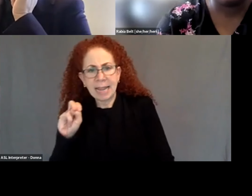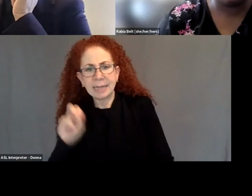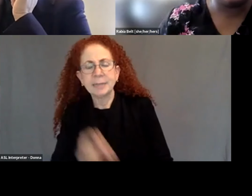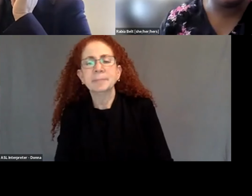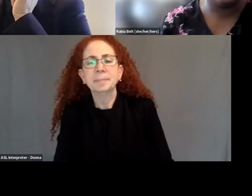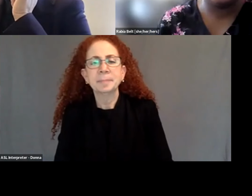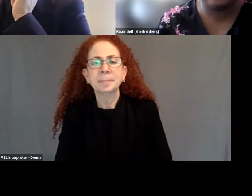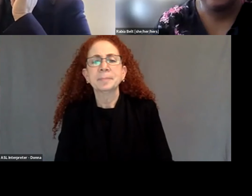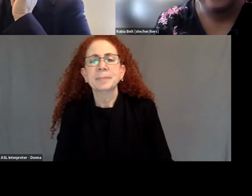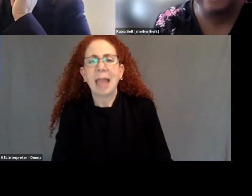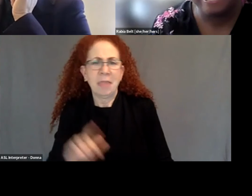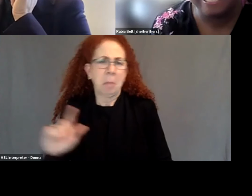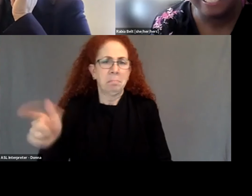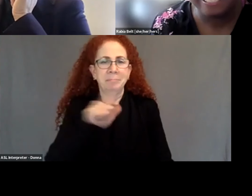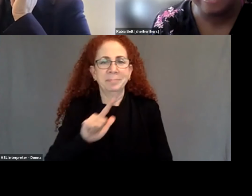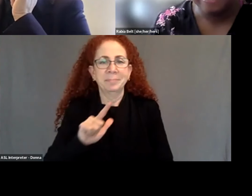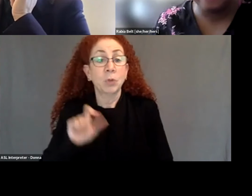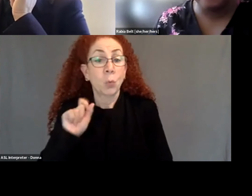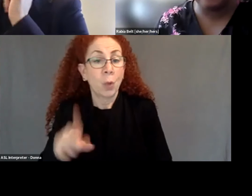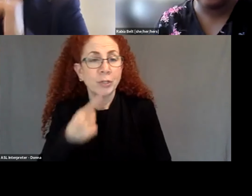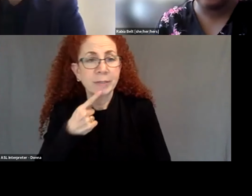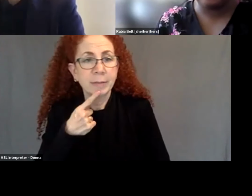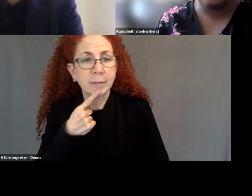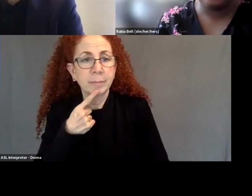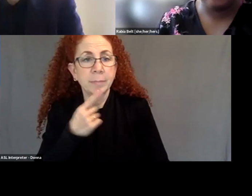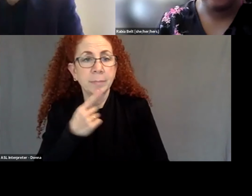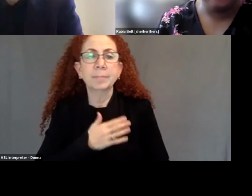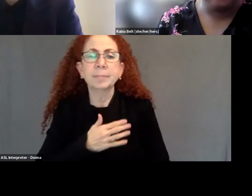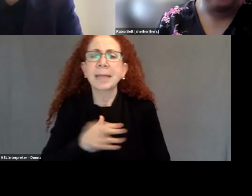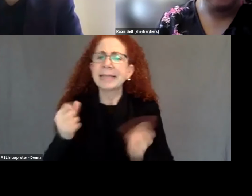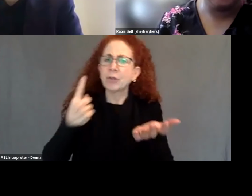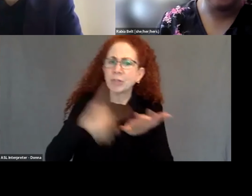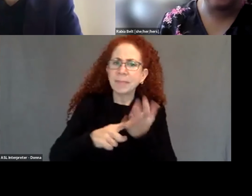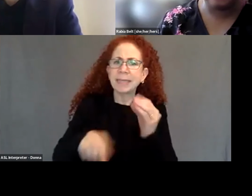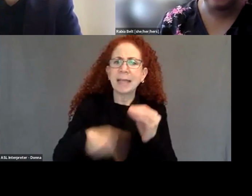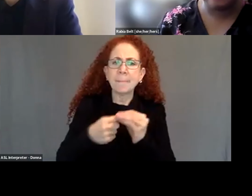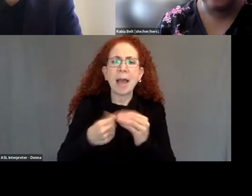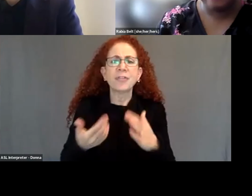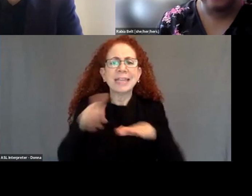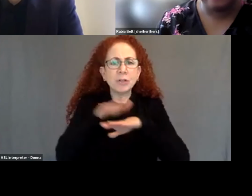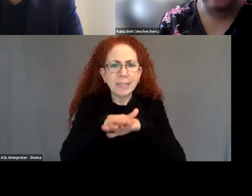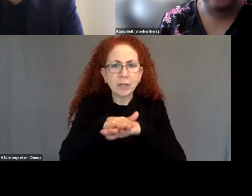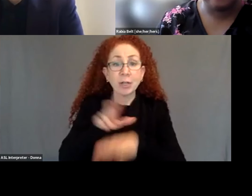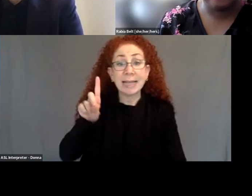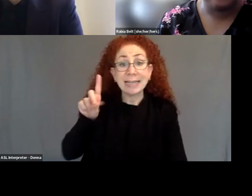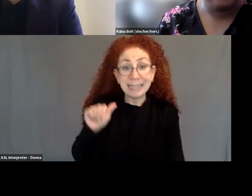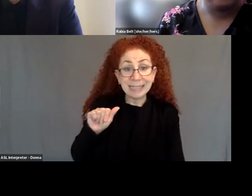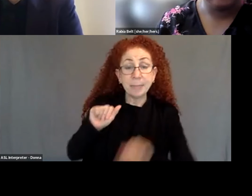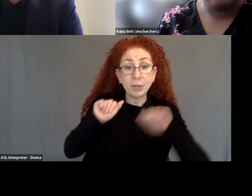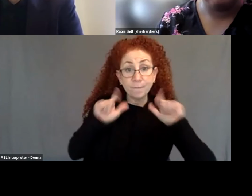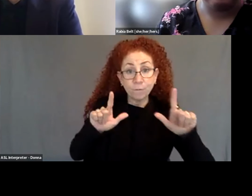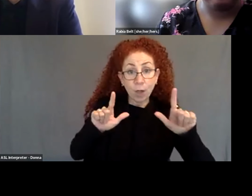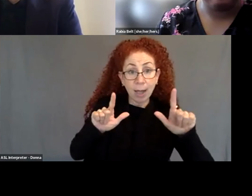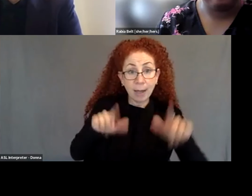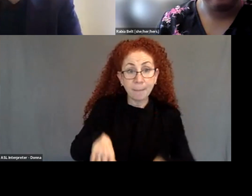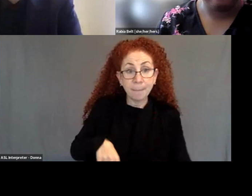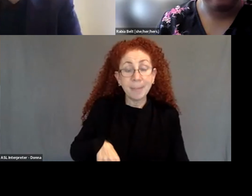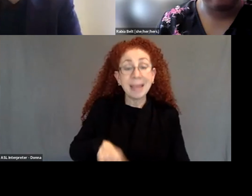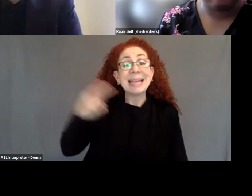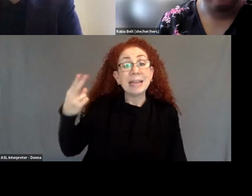move between the panelists. The question is, could the panelists speak to the intersection between the disability frames in the respective